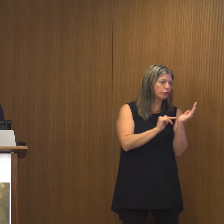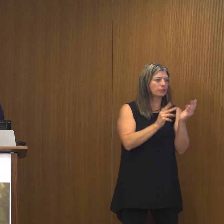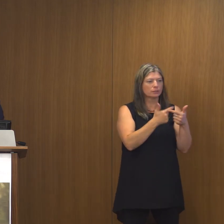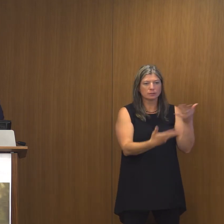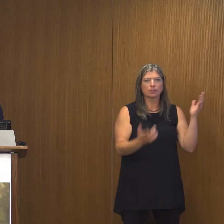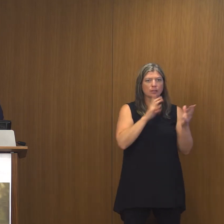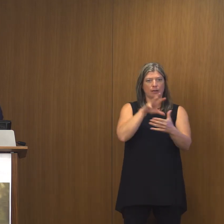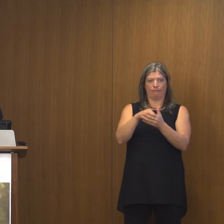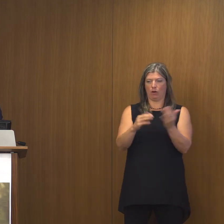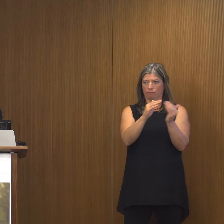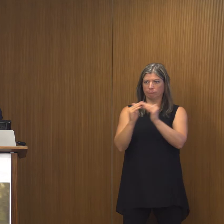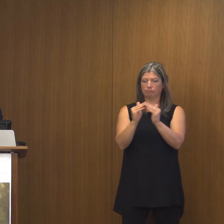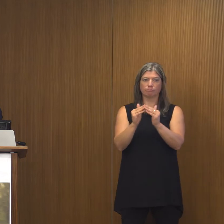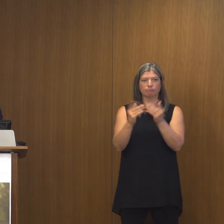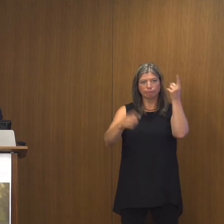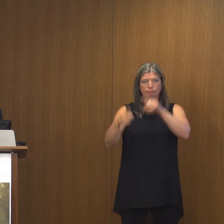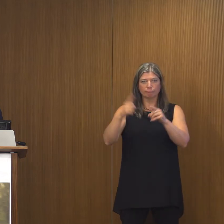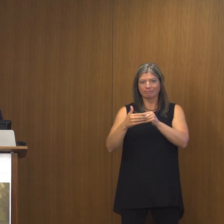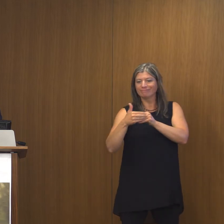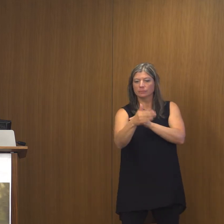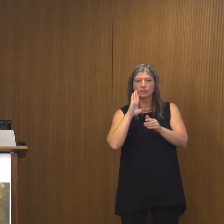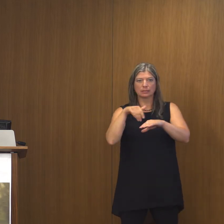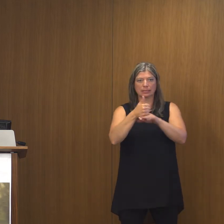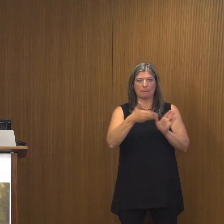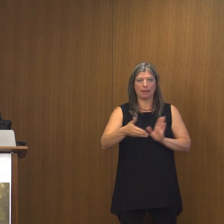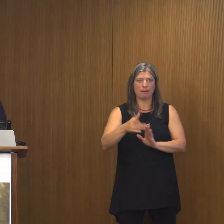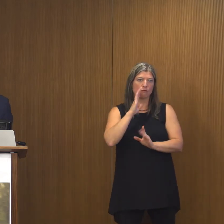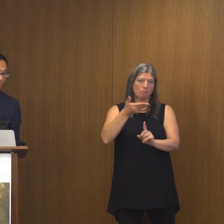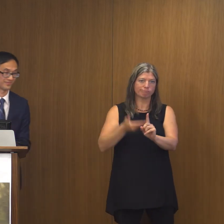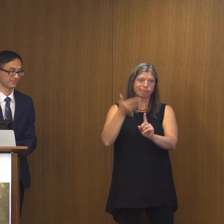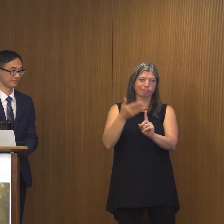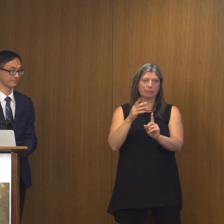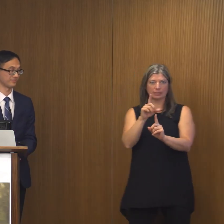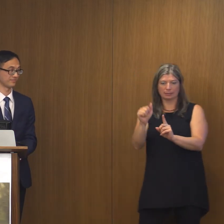created to dive into a little more detail for this. So with this, I'm going to pass it on back to Keiko.